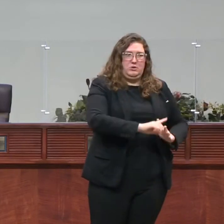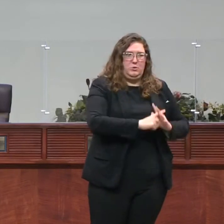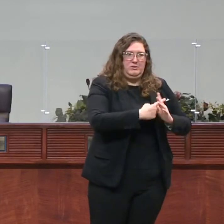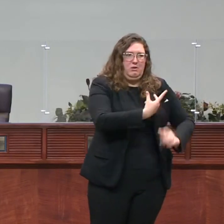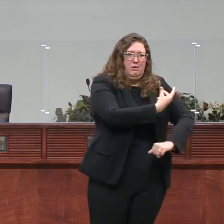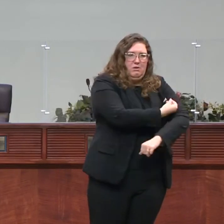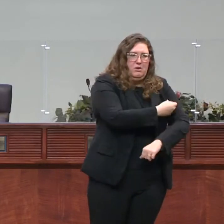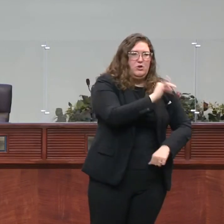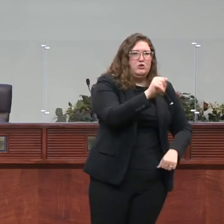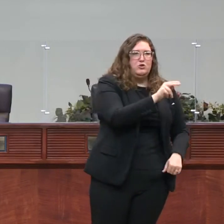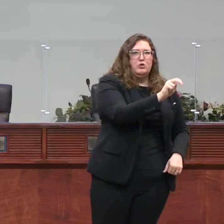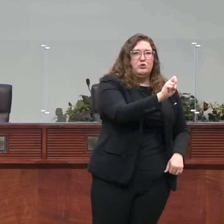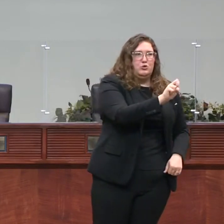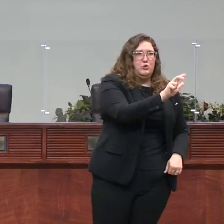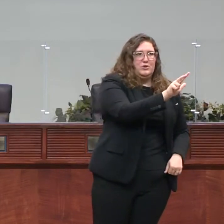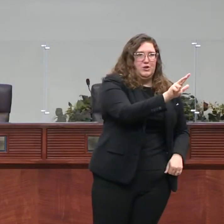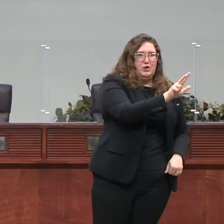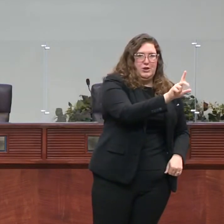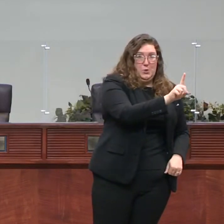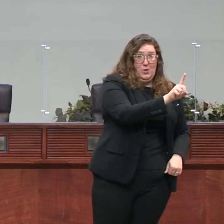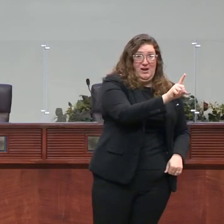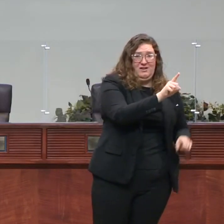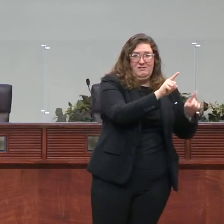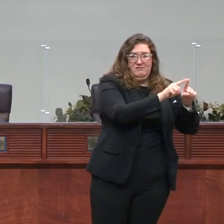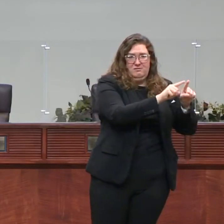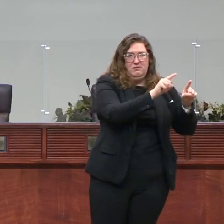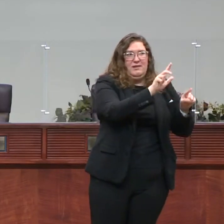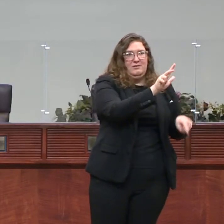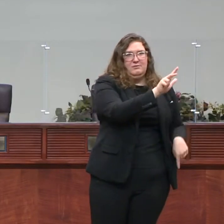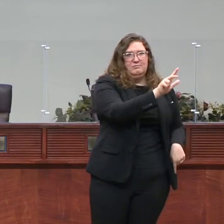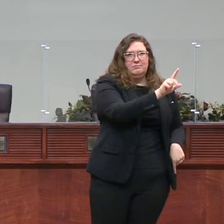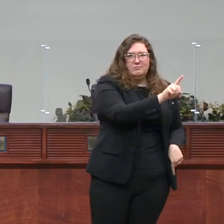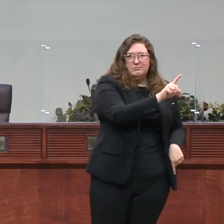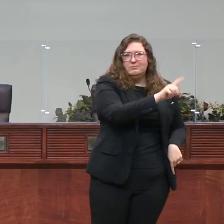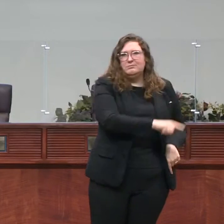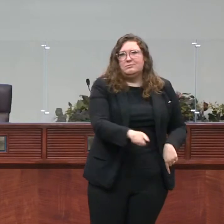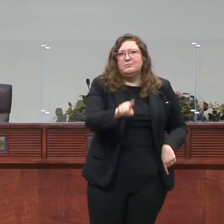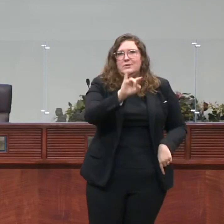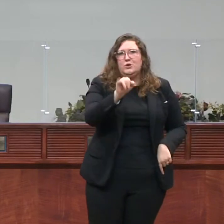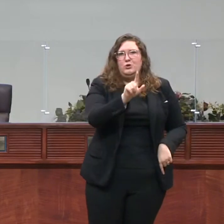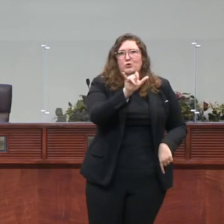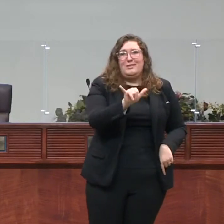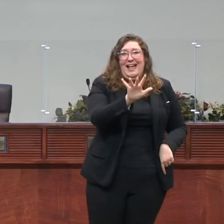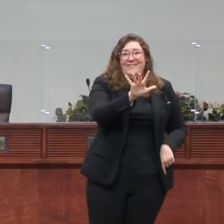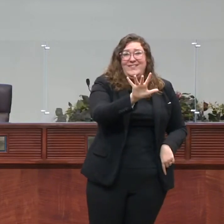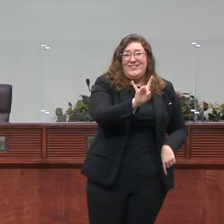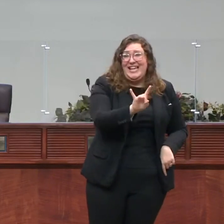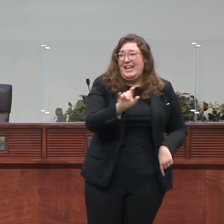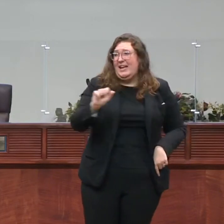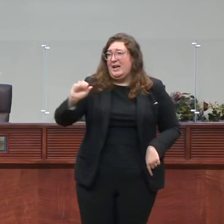at 31. So June 31, July 58,